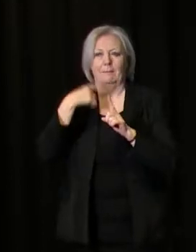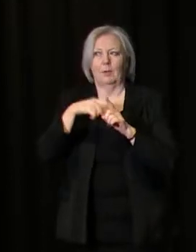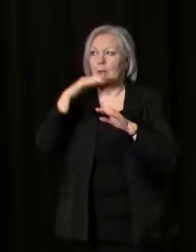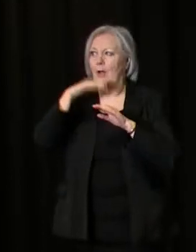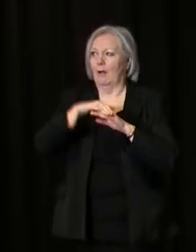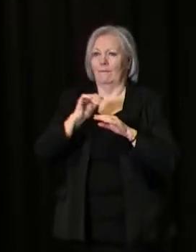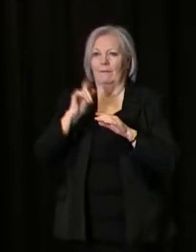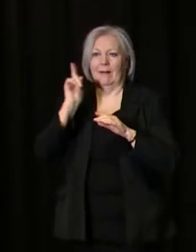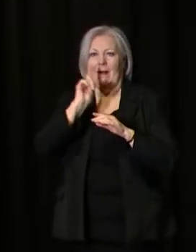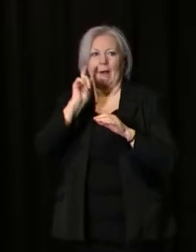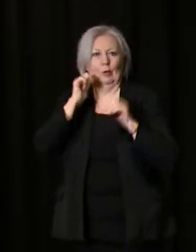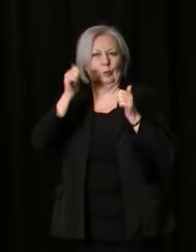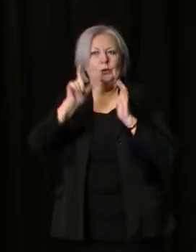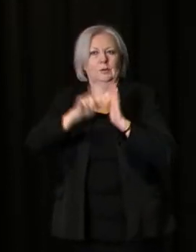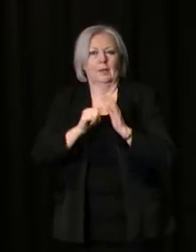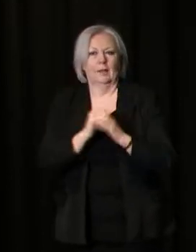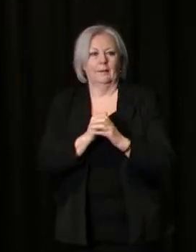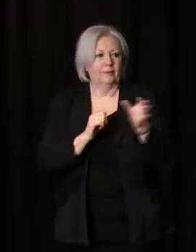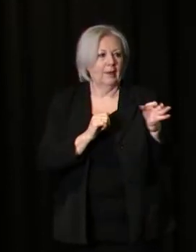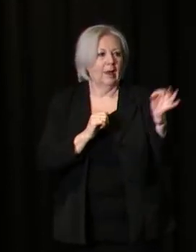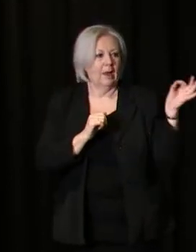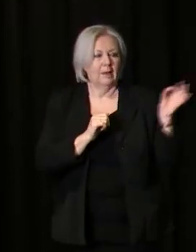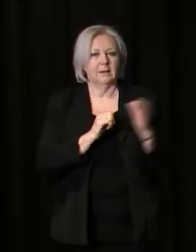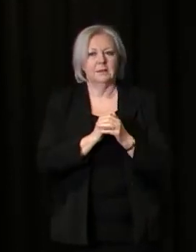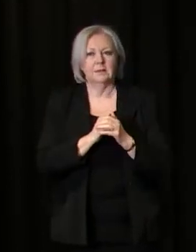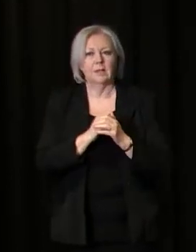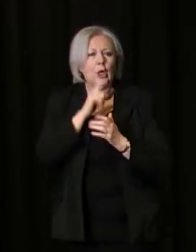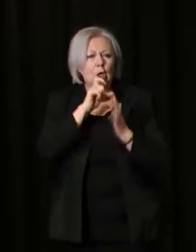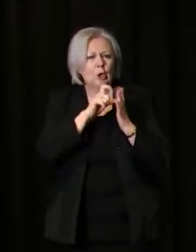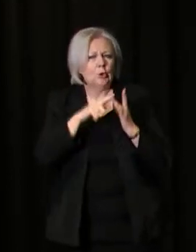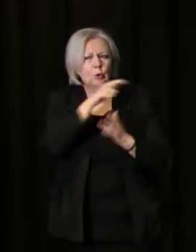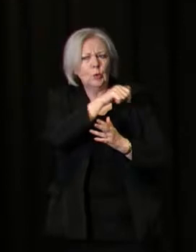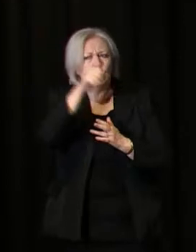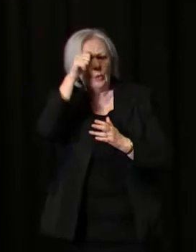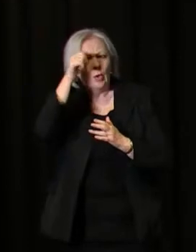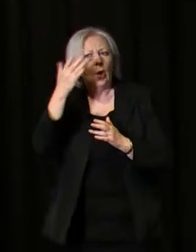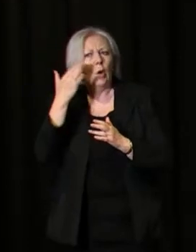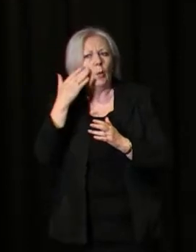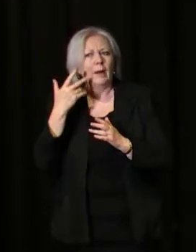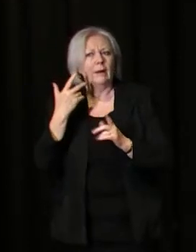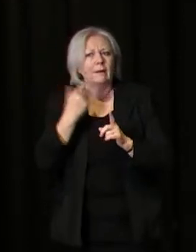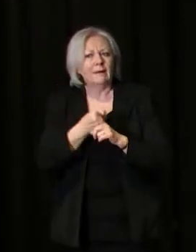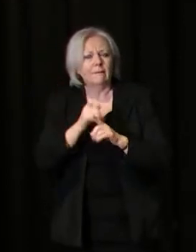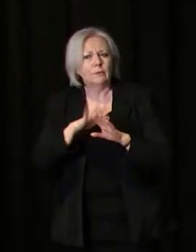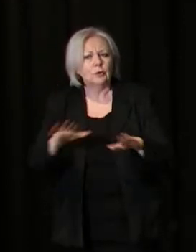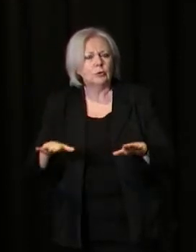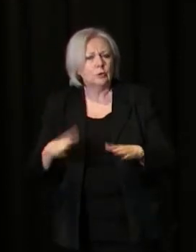much more positive than that. Are you getting any sort of timeline for when a vaccination could be